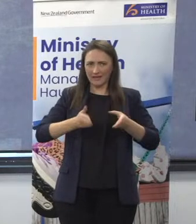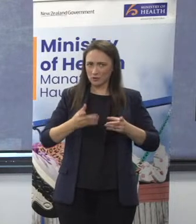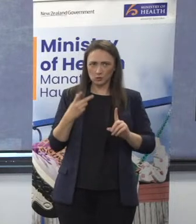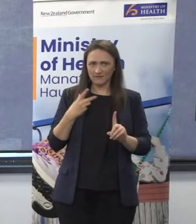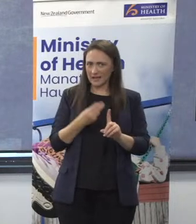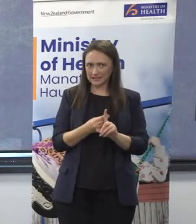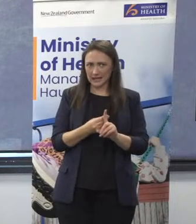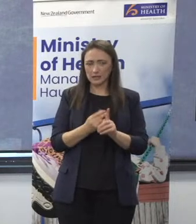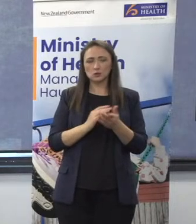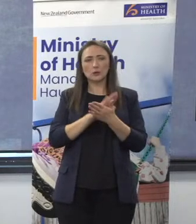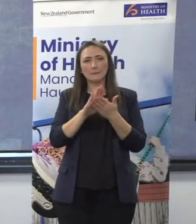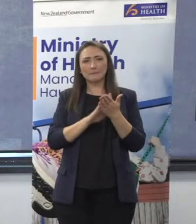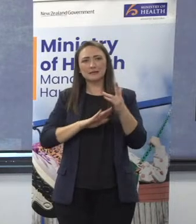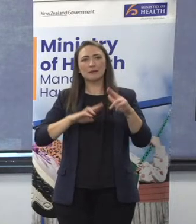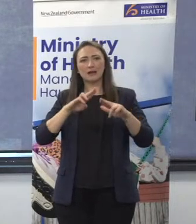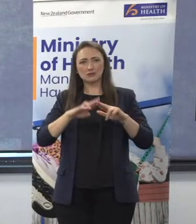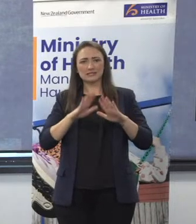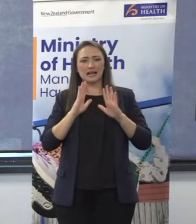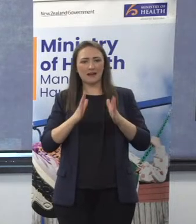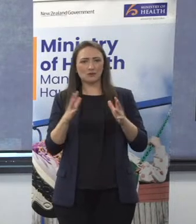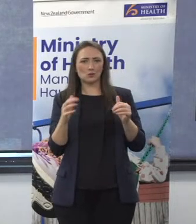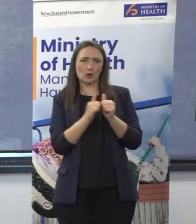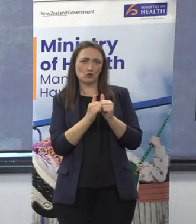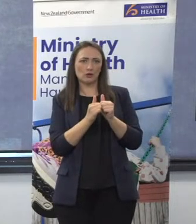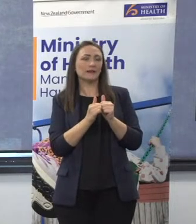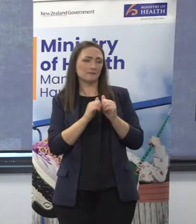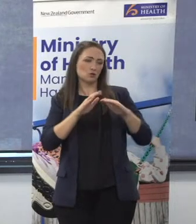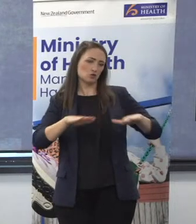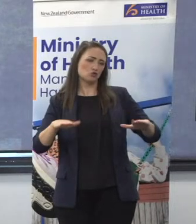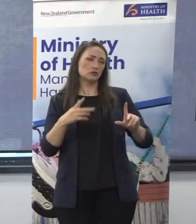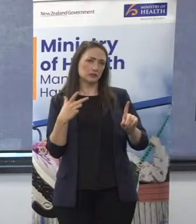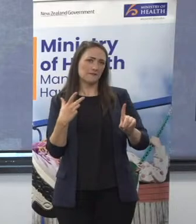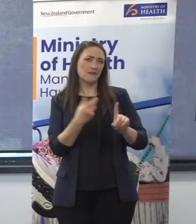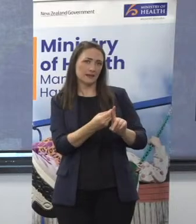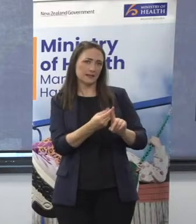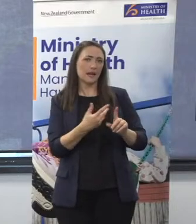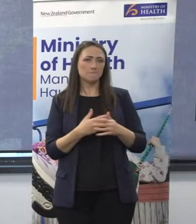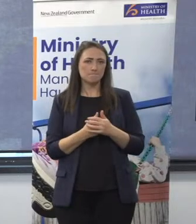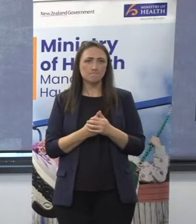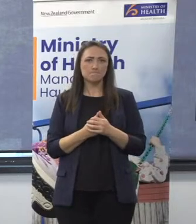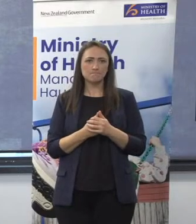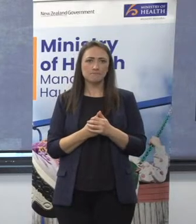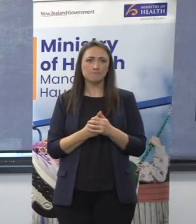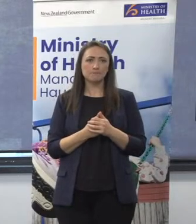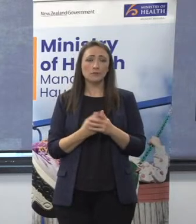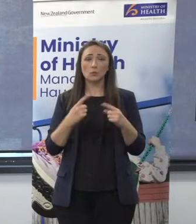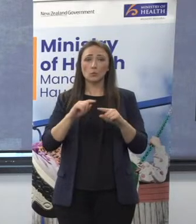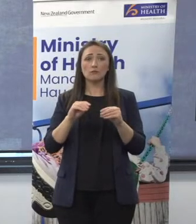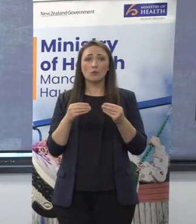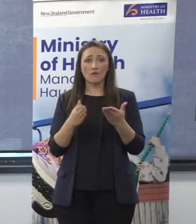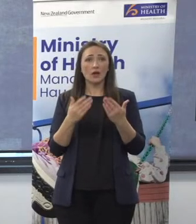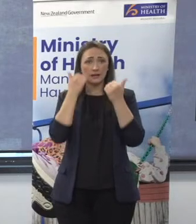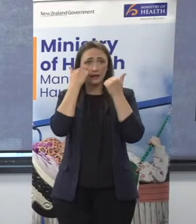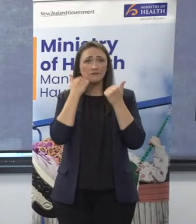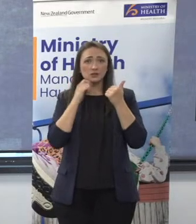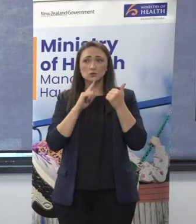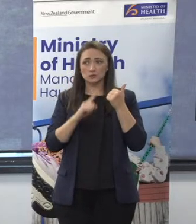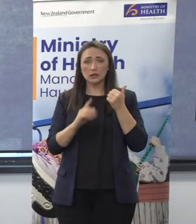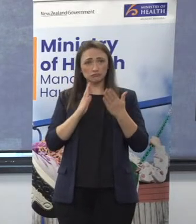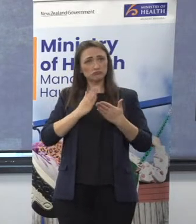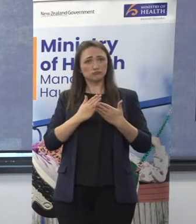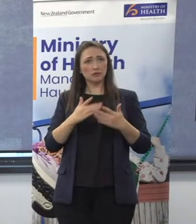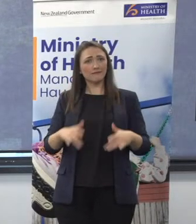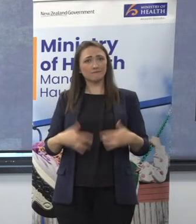an informed consent process for the family. We've provided a lot of evidence. We believe the vaccine is safe and effective in that age